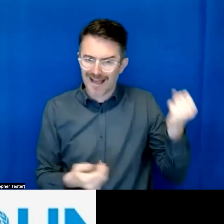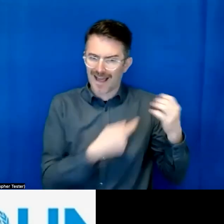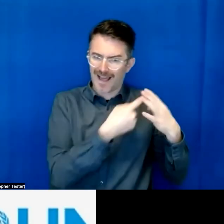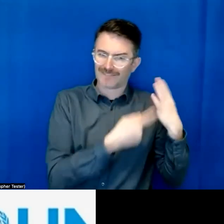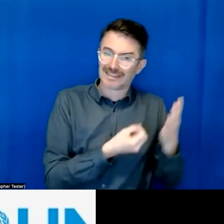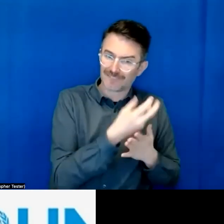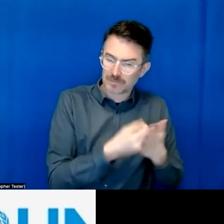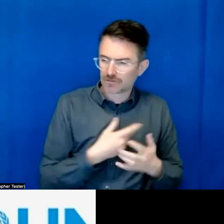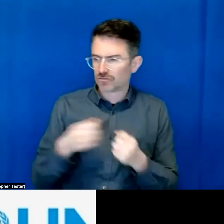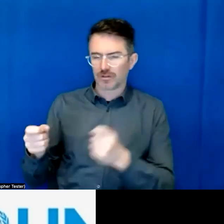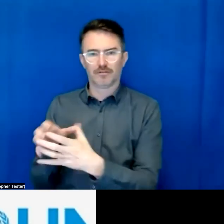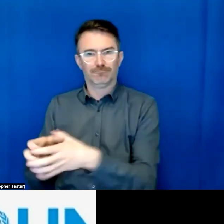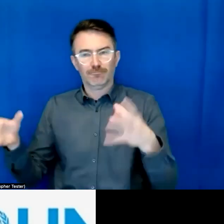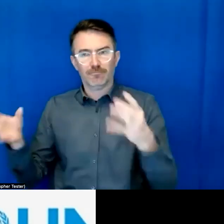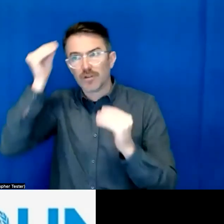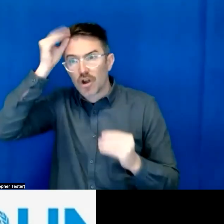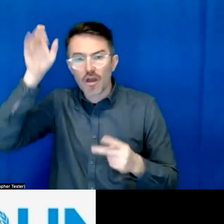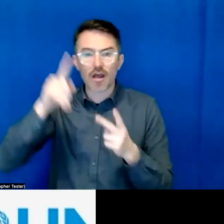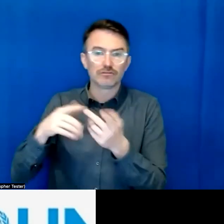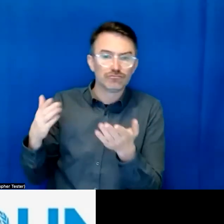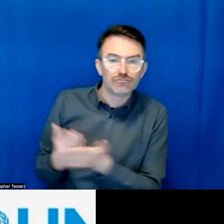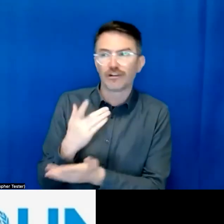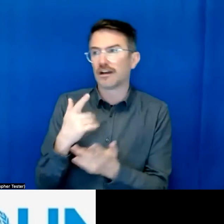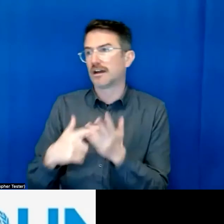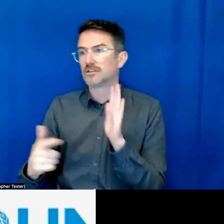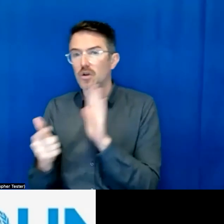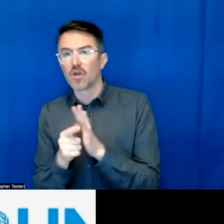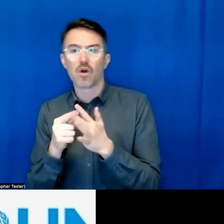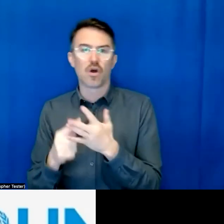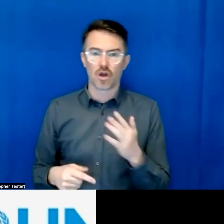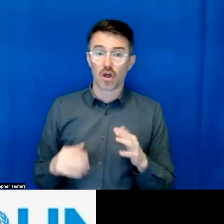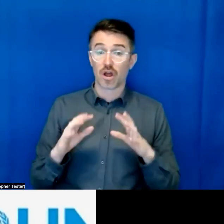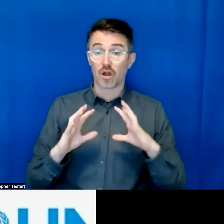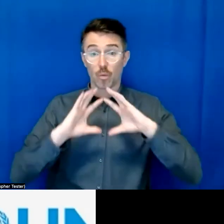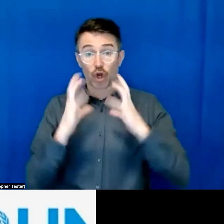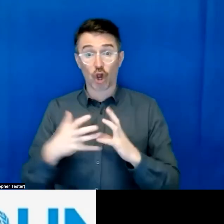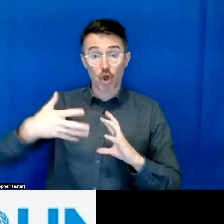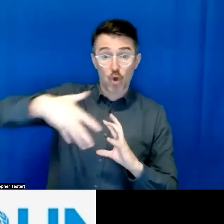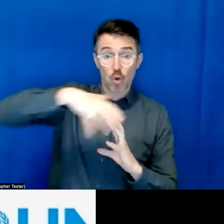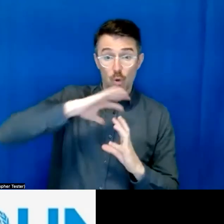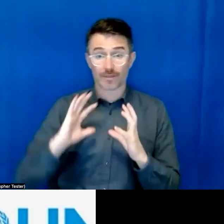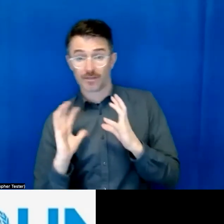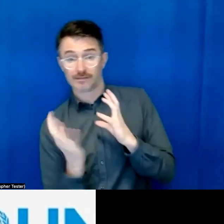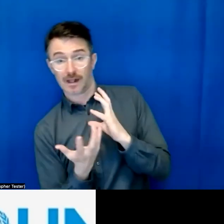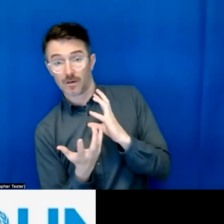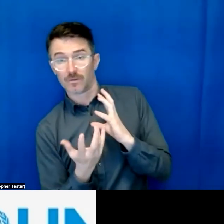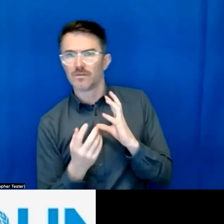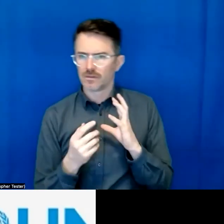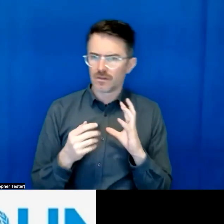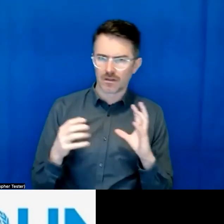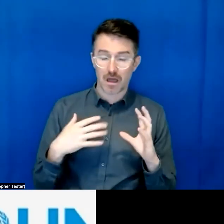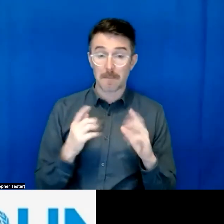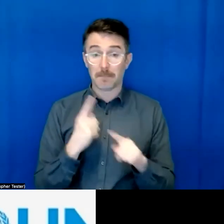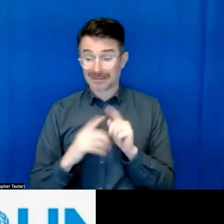I think it is critical that we promote South-South and triangular cooperation in this, so that some of the member states who